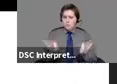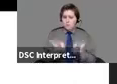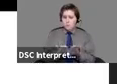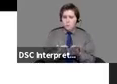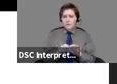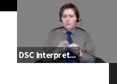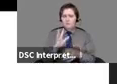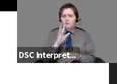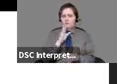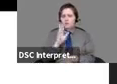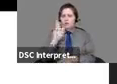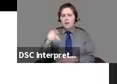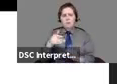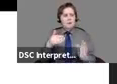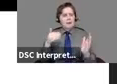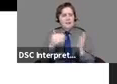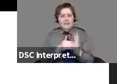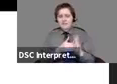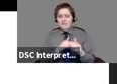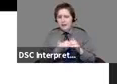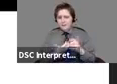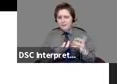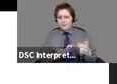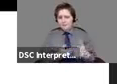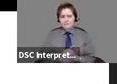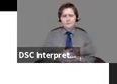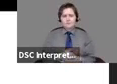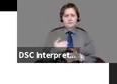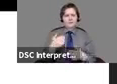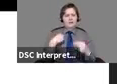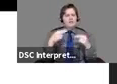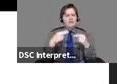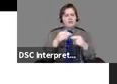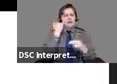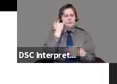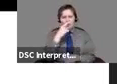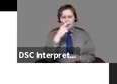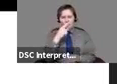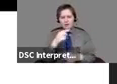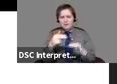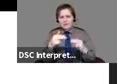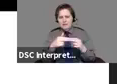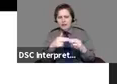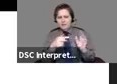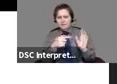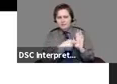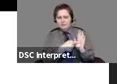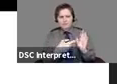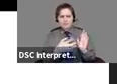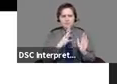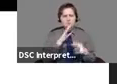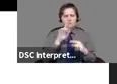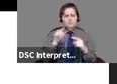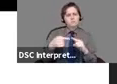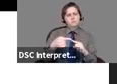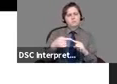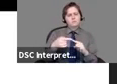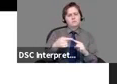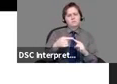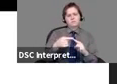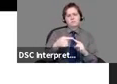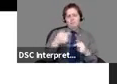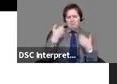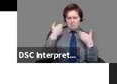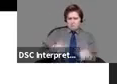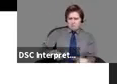even speaking out against it. And so there is a slide. If we could go to the slide that actually talks about, am I a